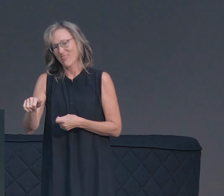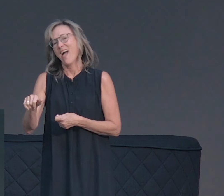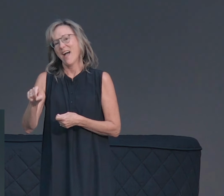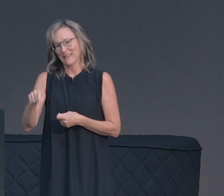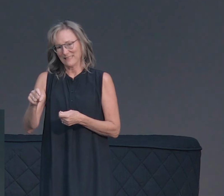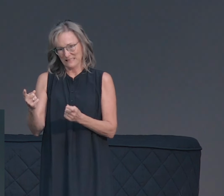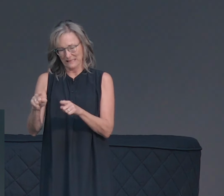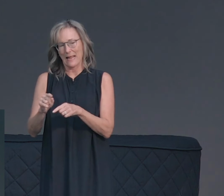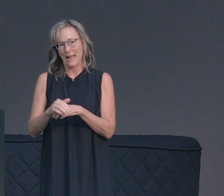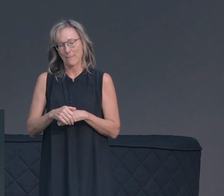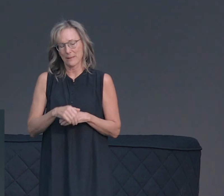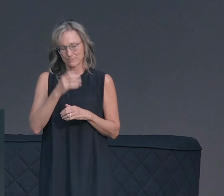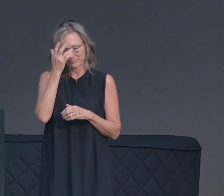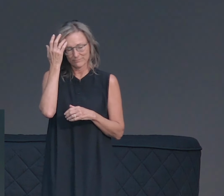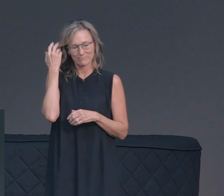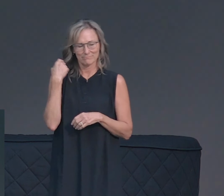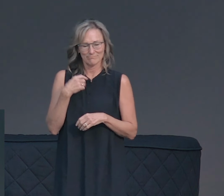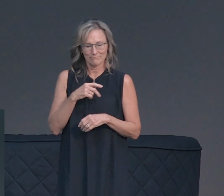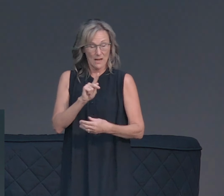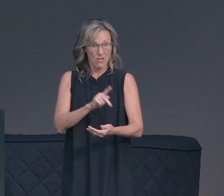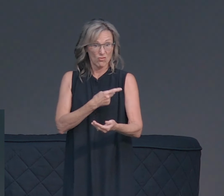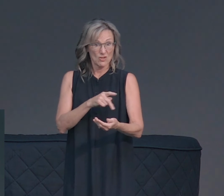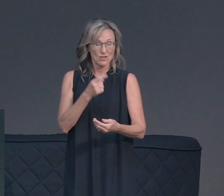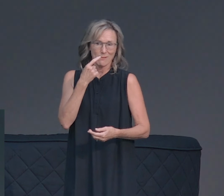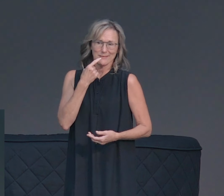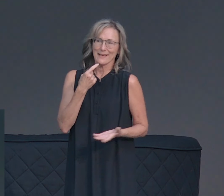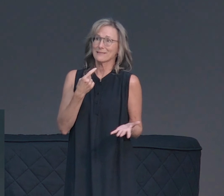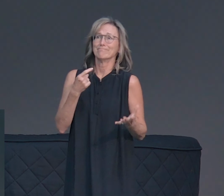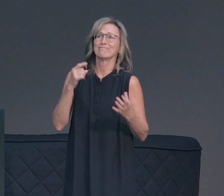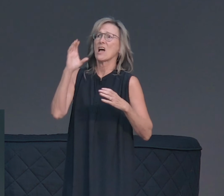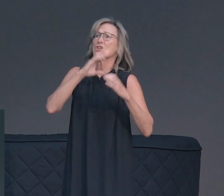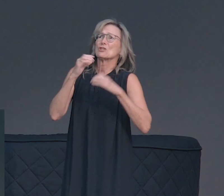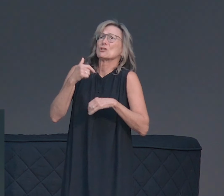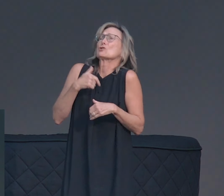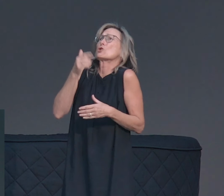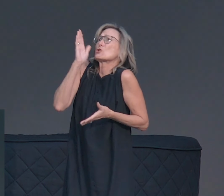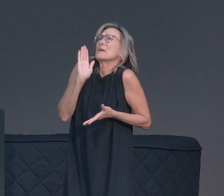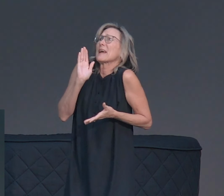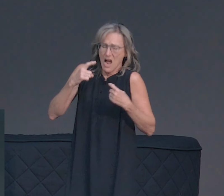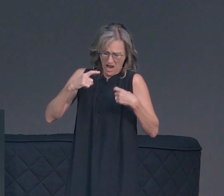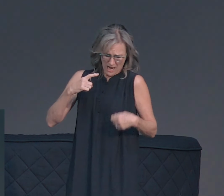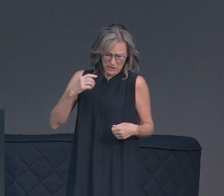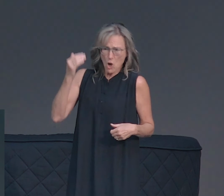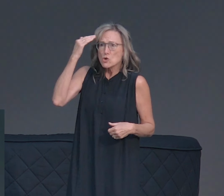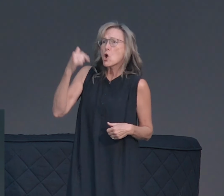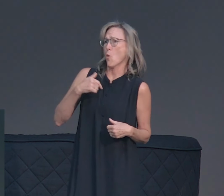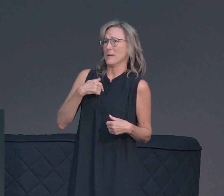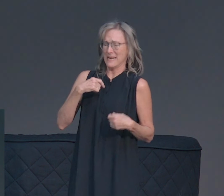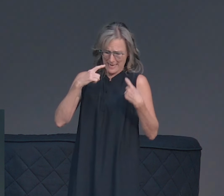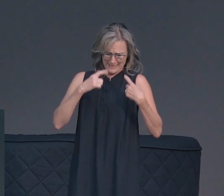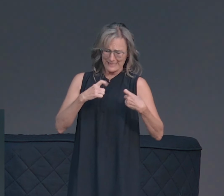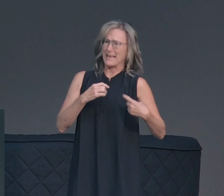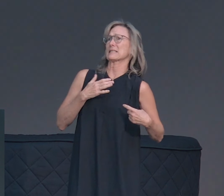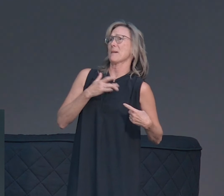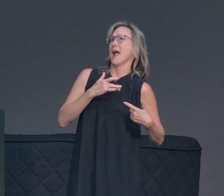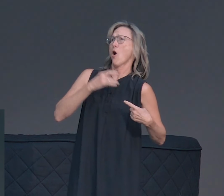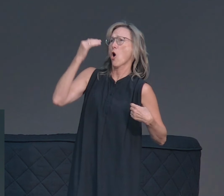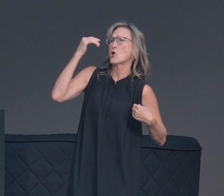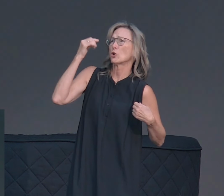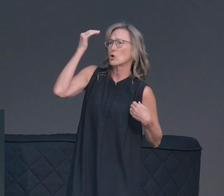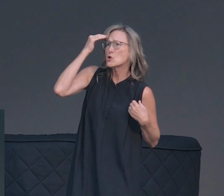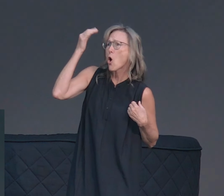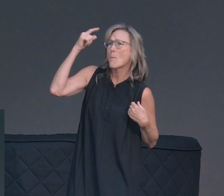We know, and we've heard the psalmist say, "Search me, O God, and know my heart," in Psalm 139. "Try me and know my thoughts, and